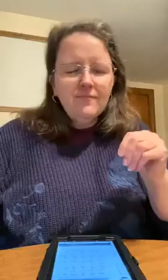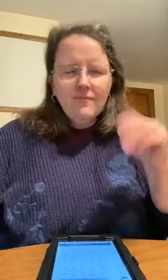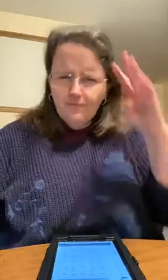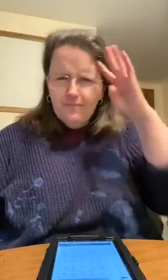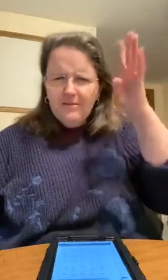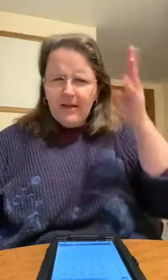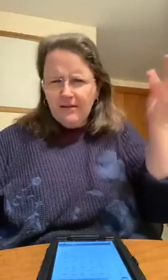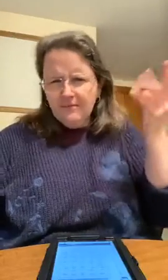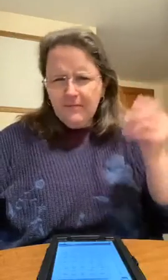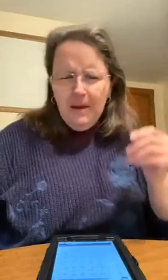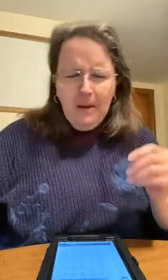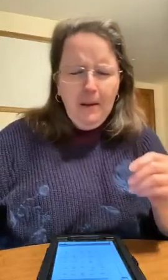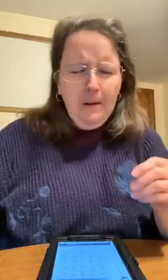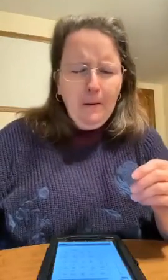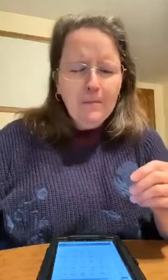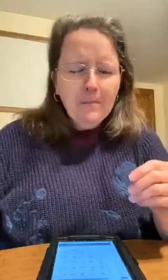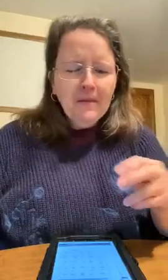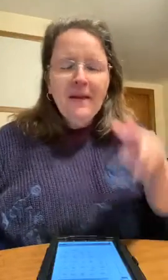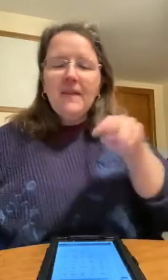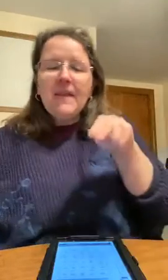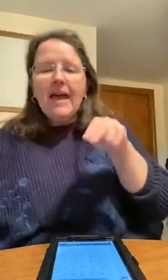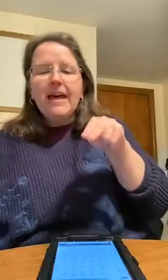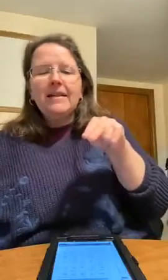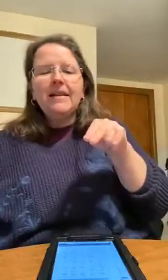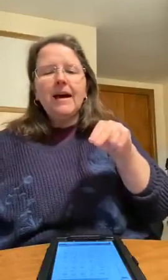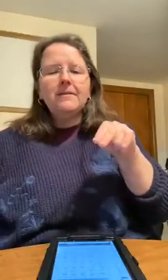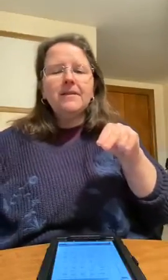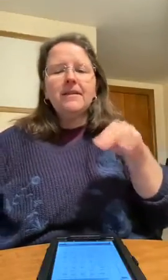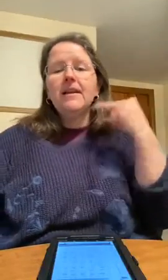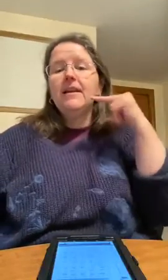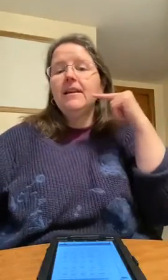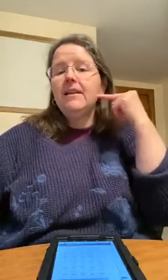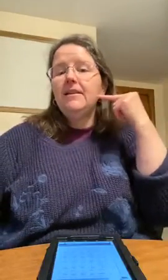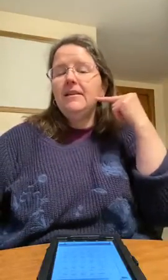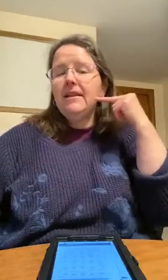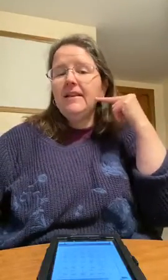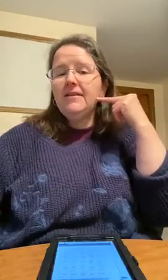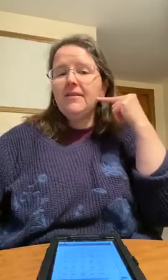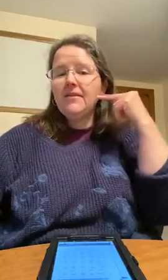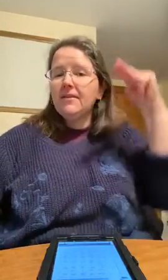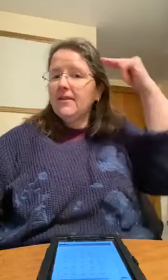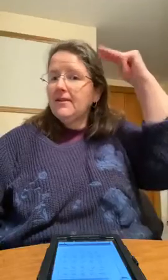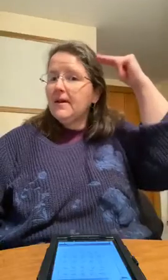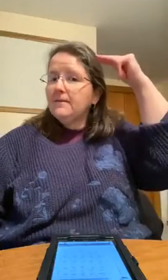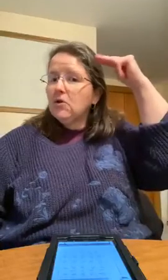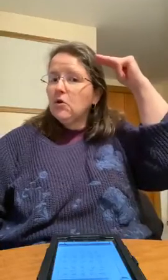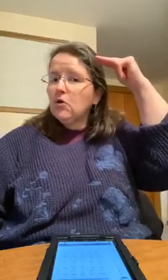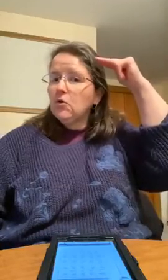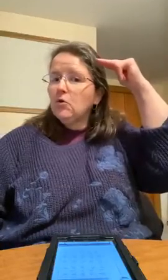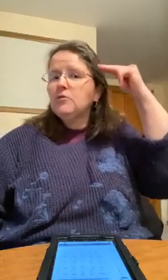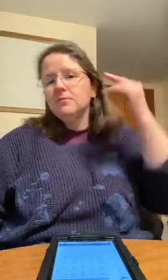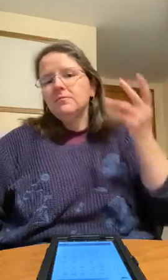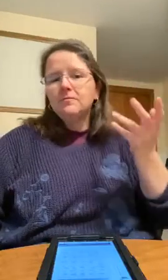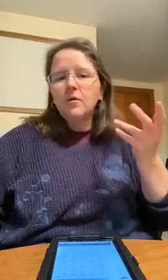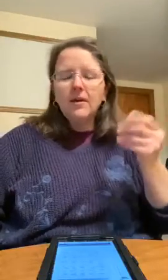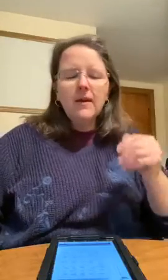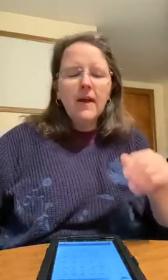be creative. The N, obviously, niece, nephew, okay, that kind of